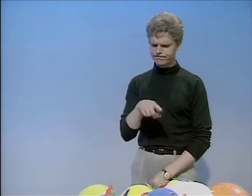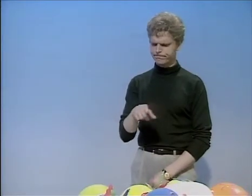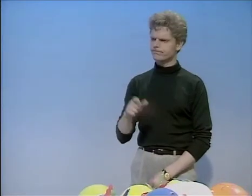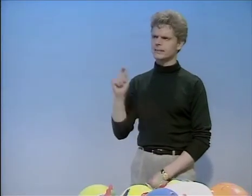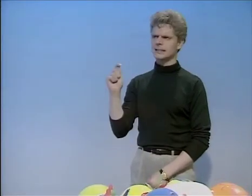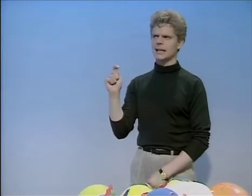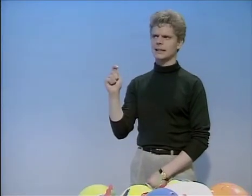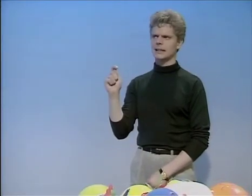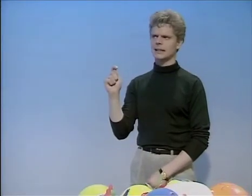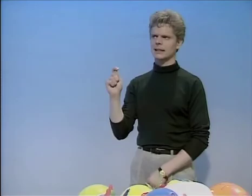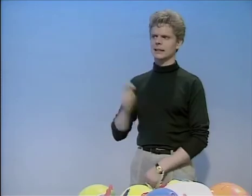10.